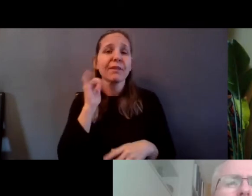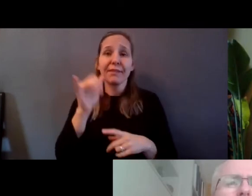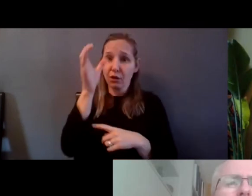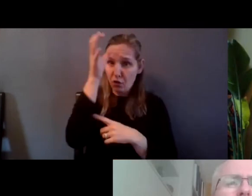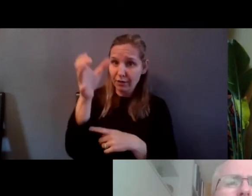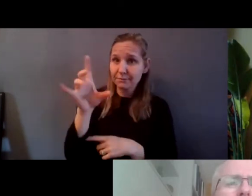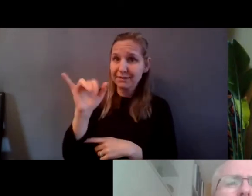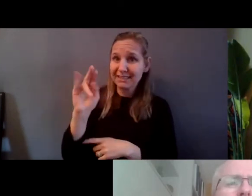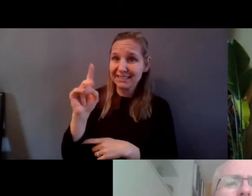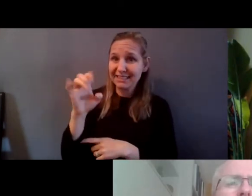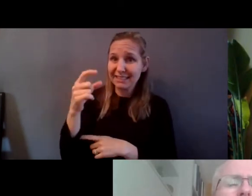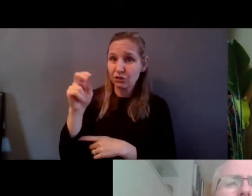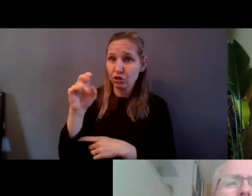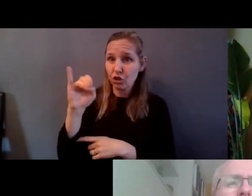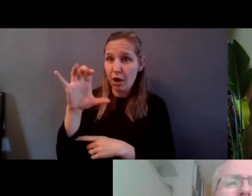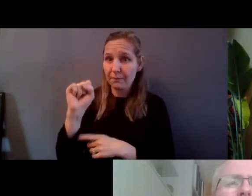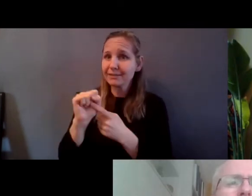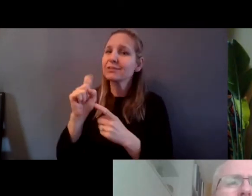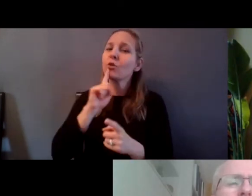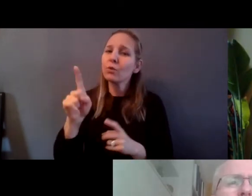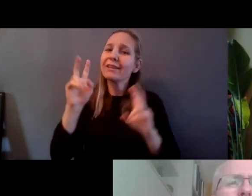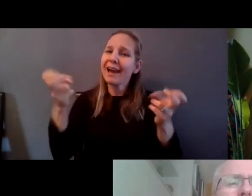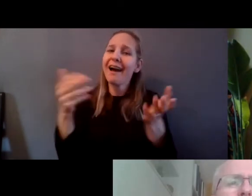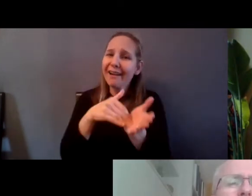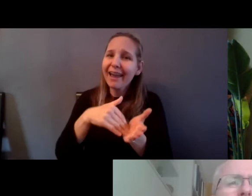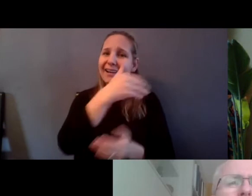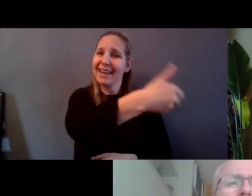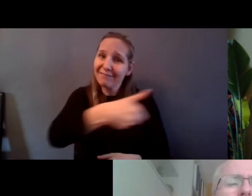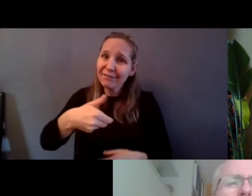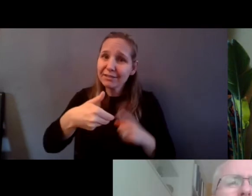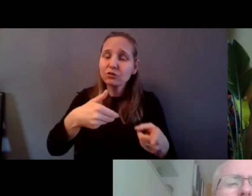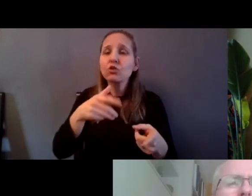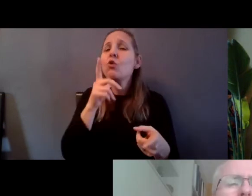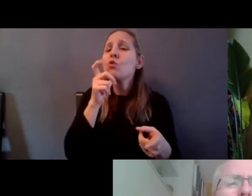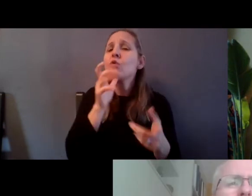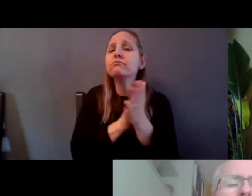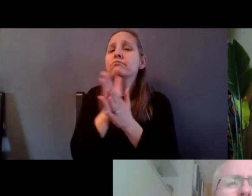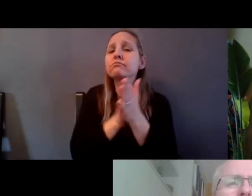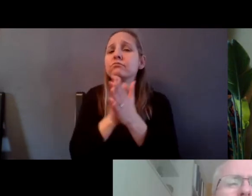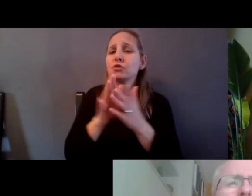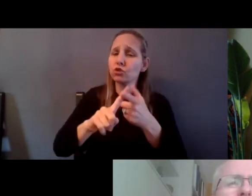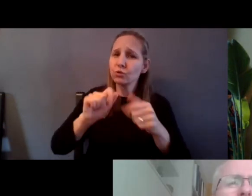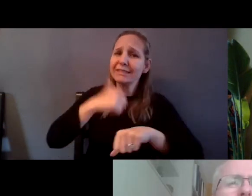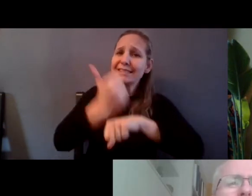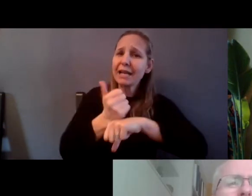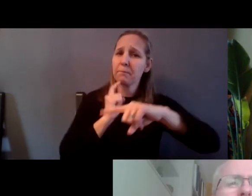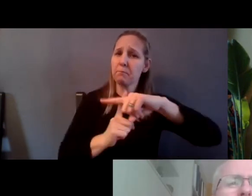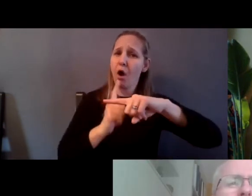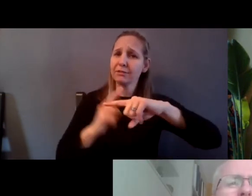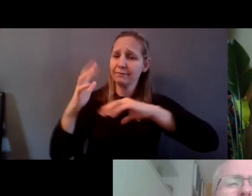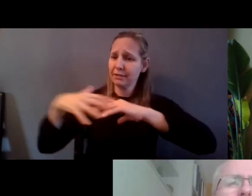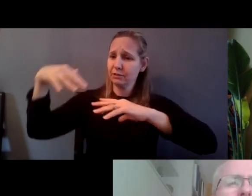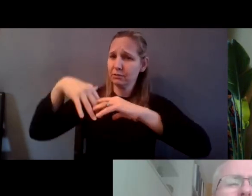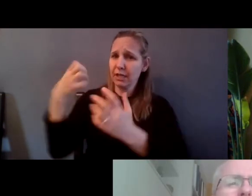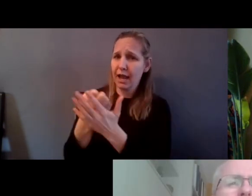Indigenomics is essentially an invitation. It's an invitation into who wants to construct pathways for positive Indigenous